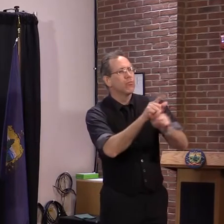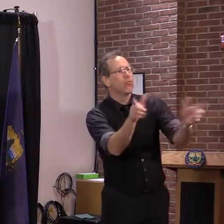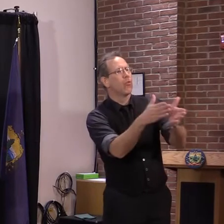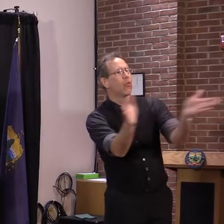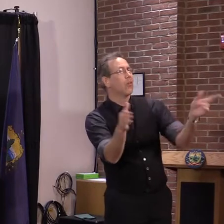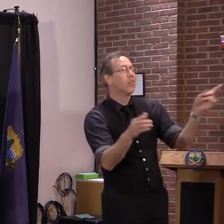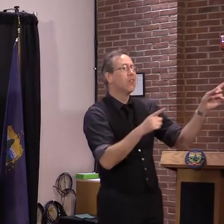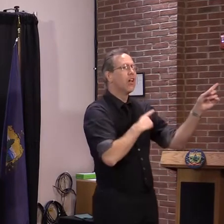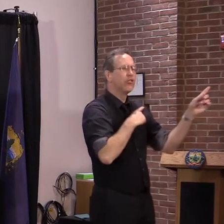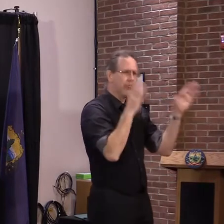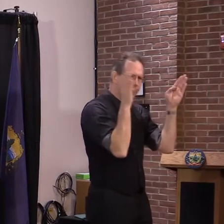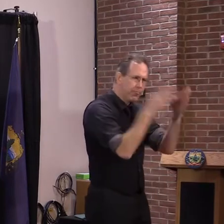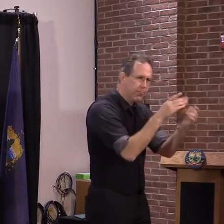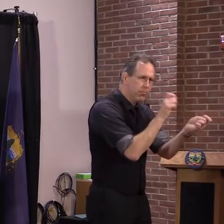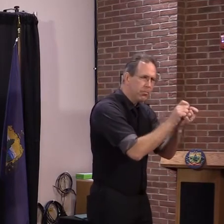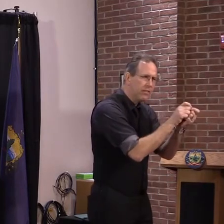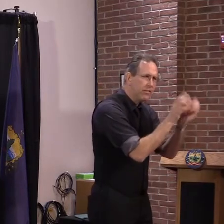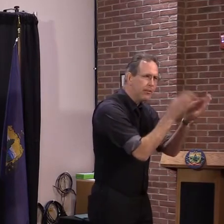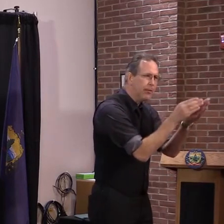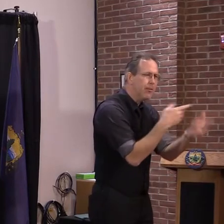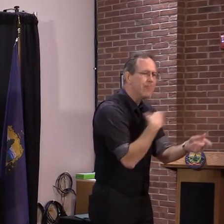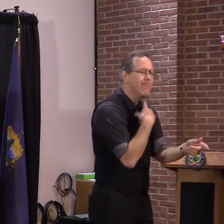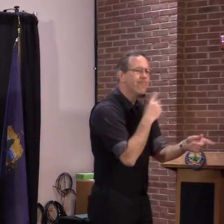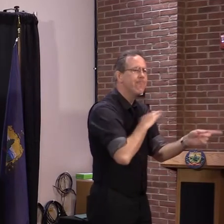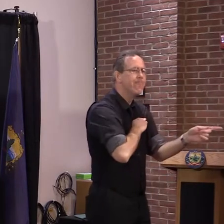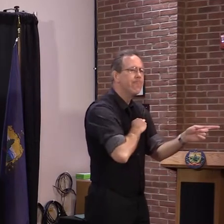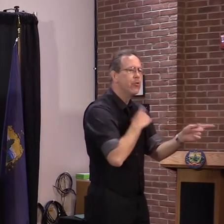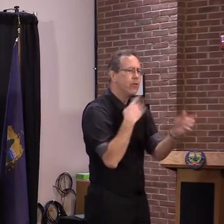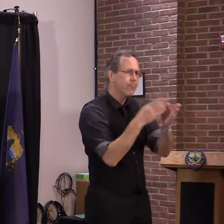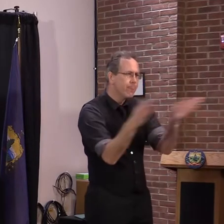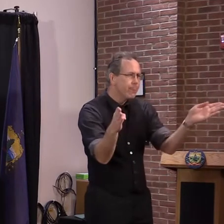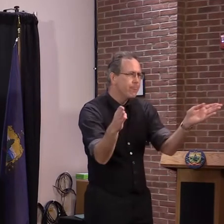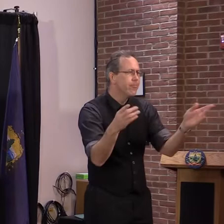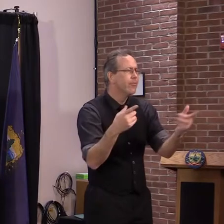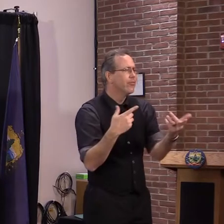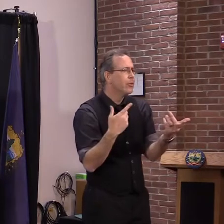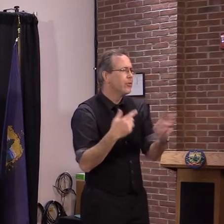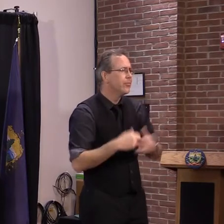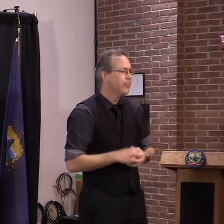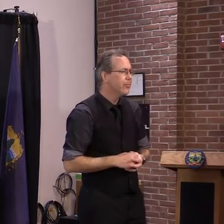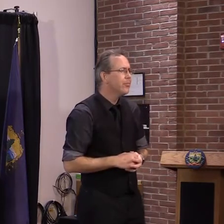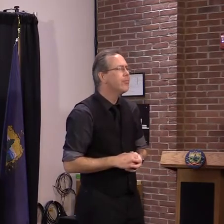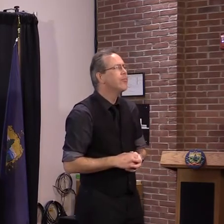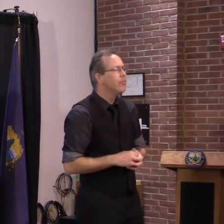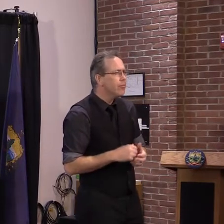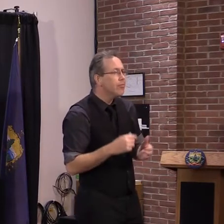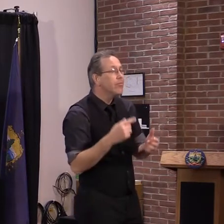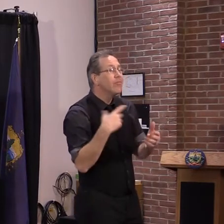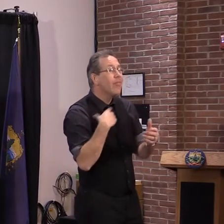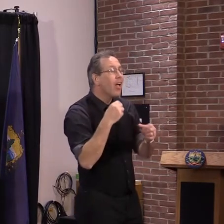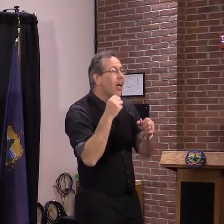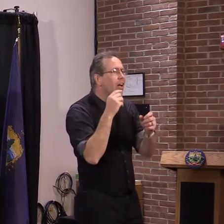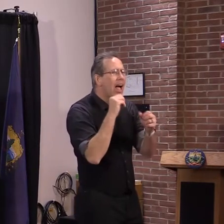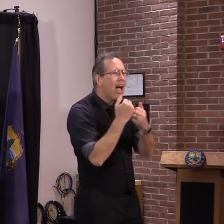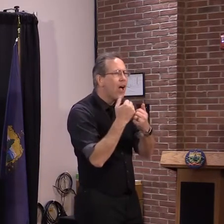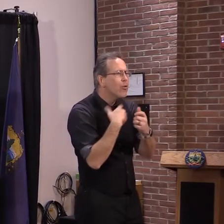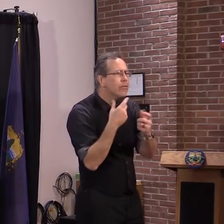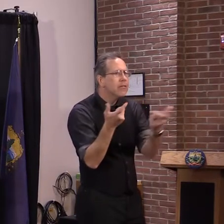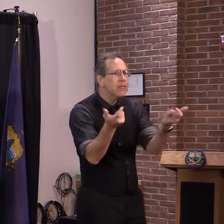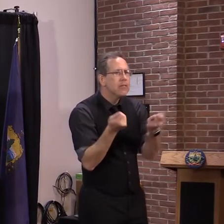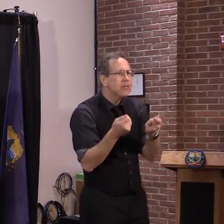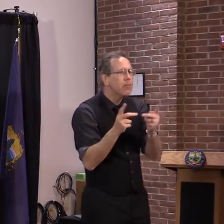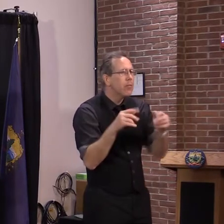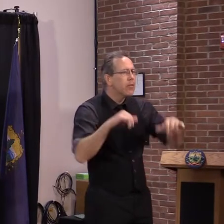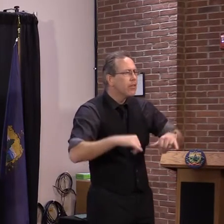young to elderly. And part of it is strategic in trying to attract more people to the